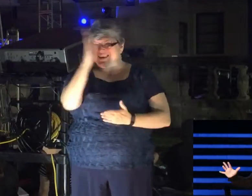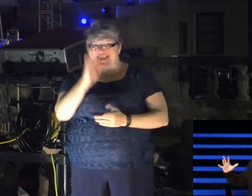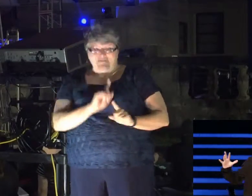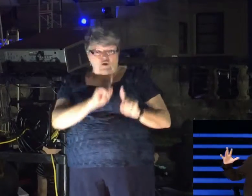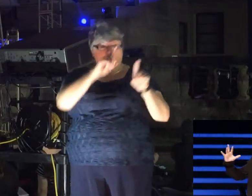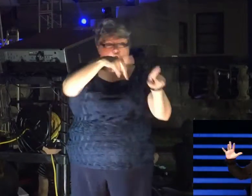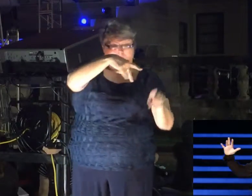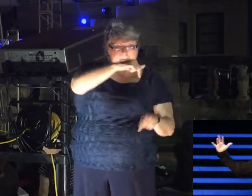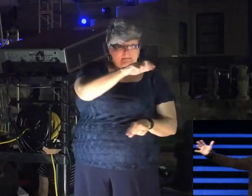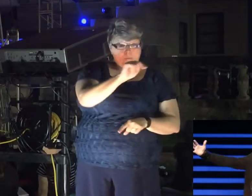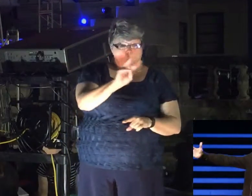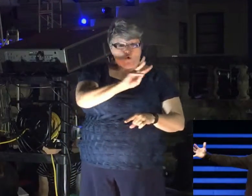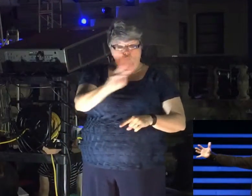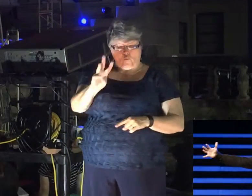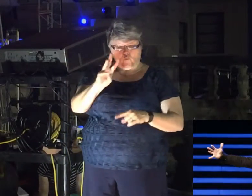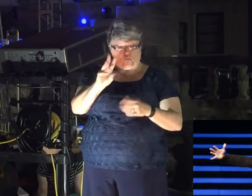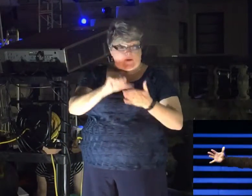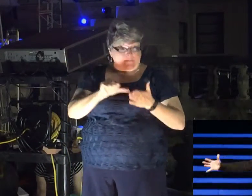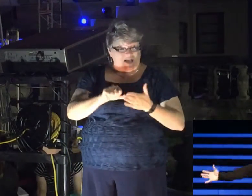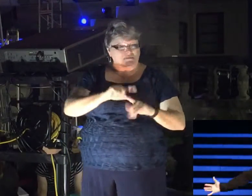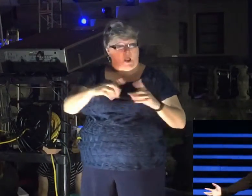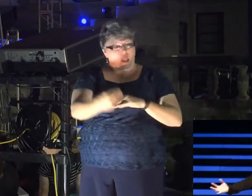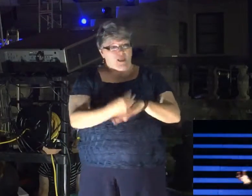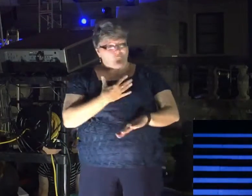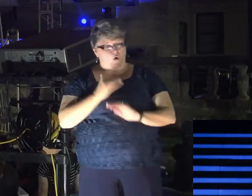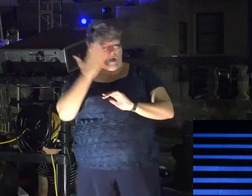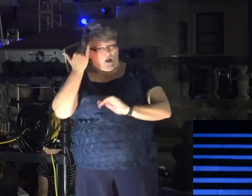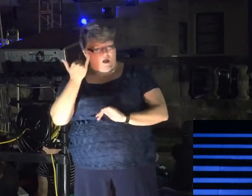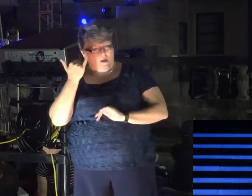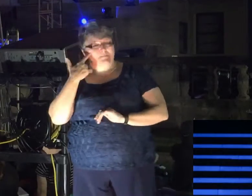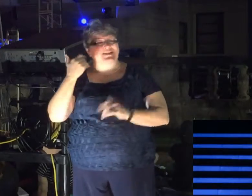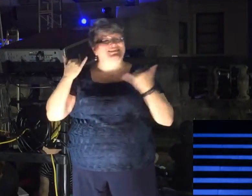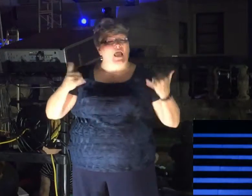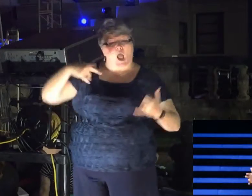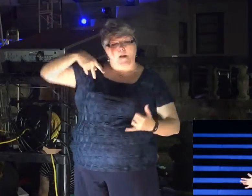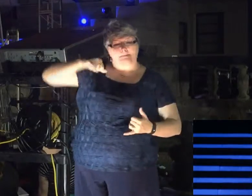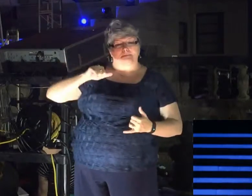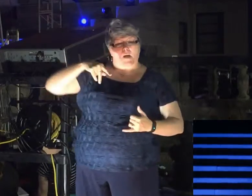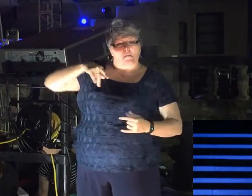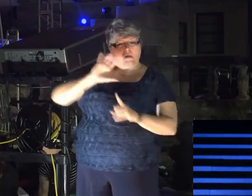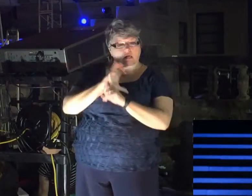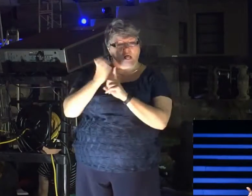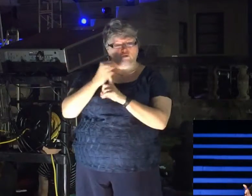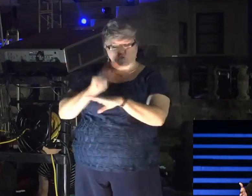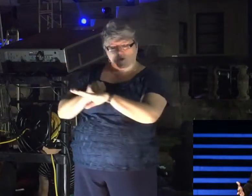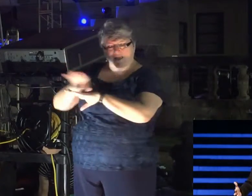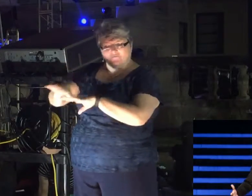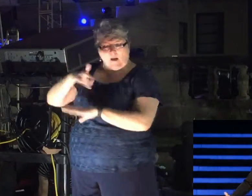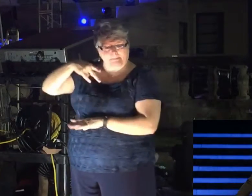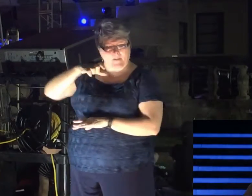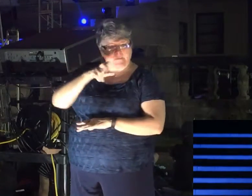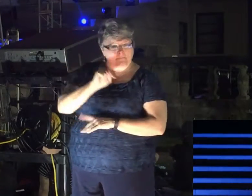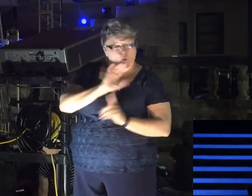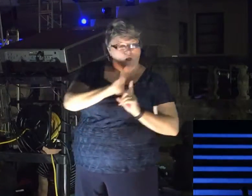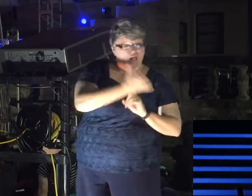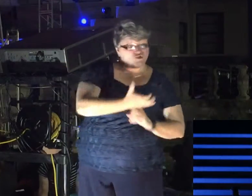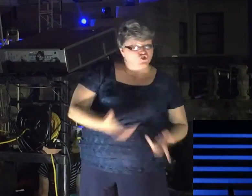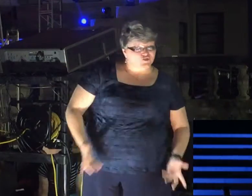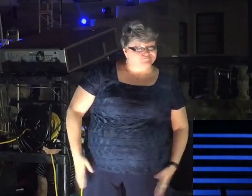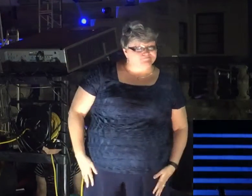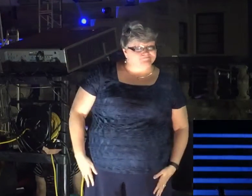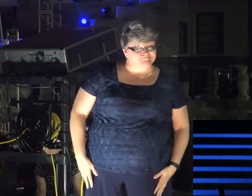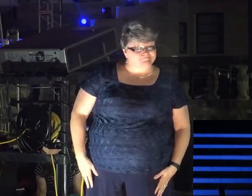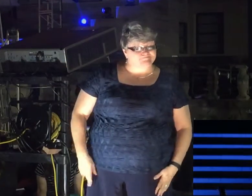you may have never been to a pornographic site, and yet you are being influenced by it because modern pulp culture is influenced by